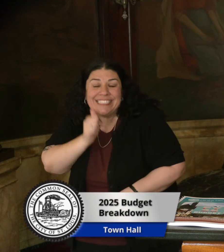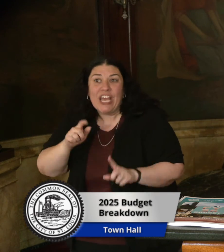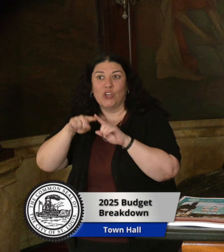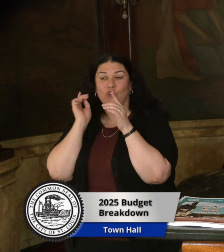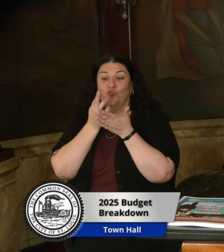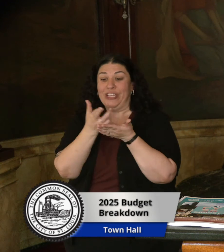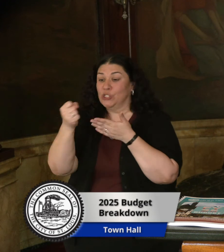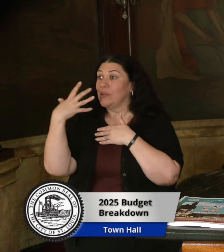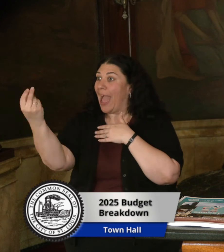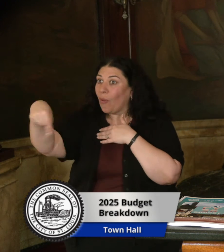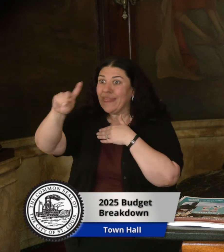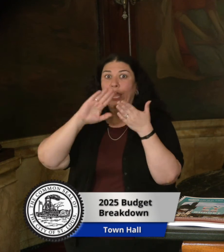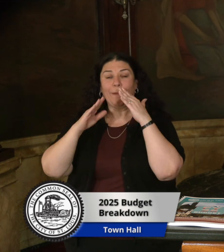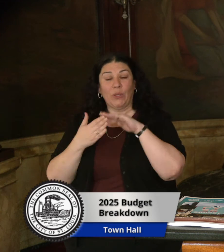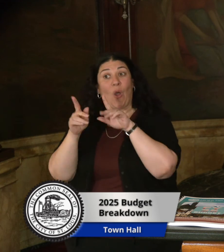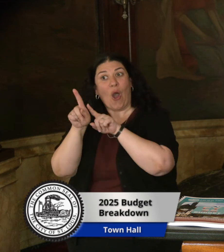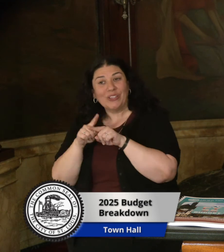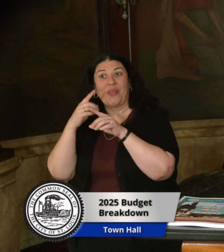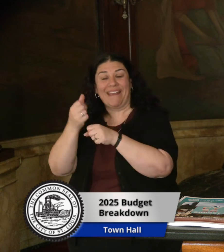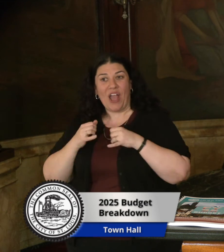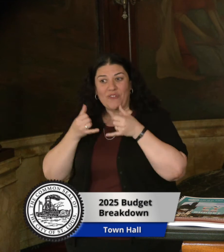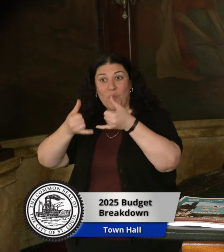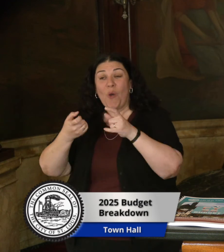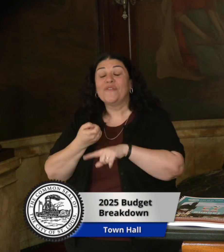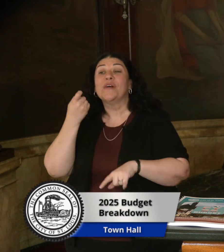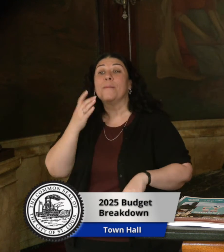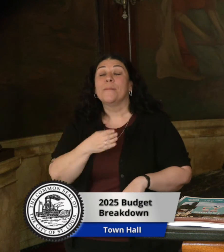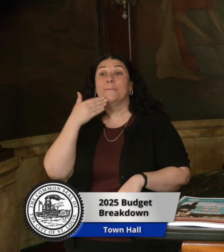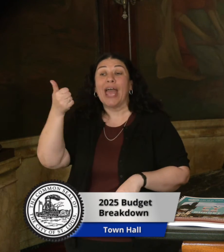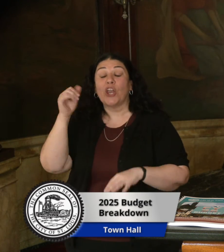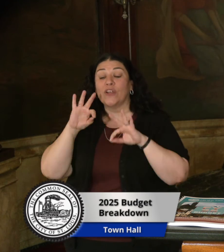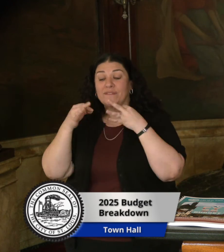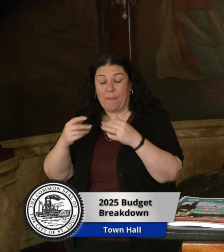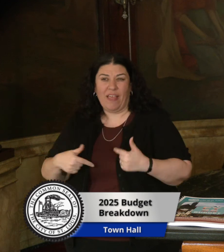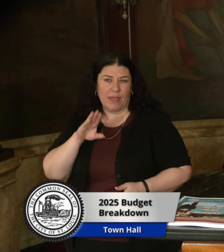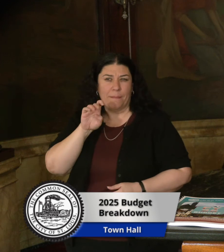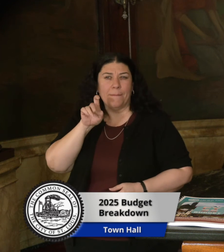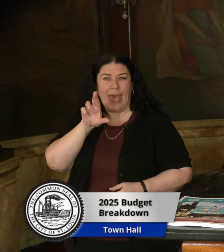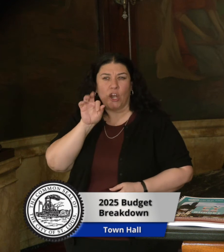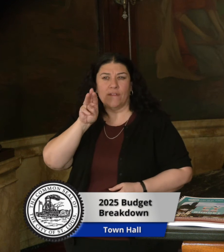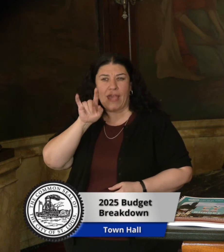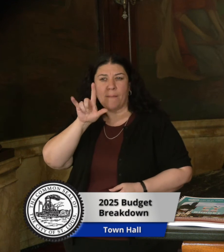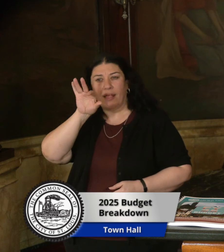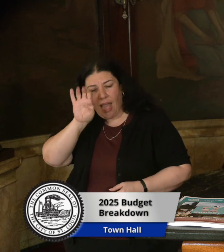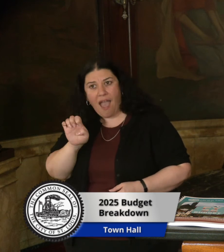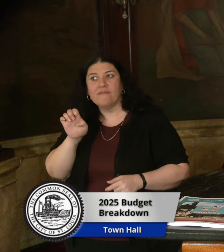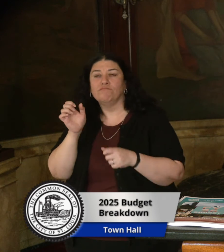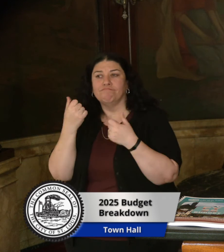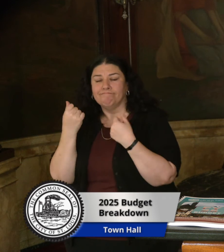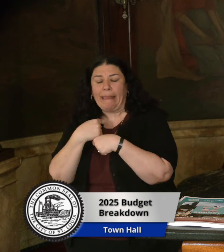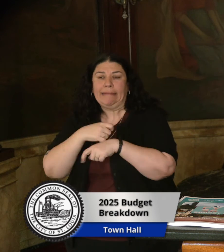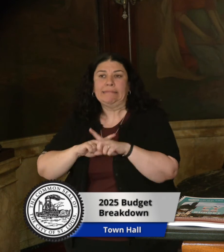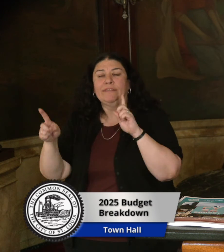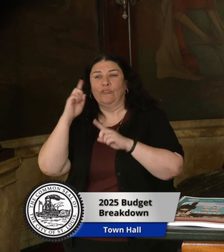resources in the community. They also received an award from Better Family Life for making a difference on overdoses. We expect them